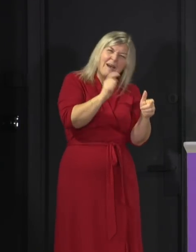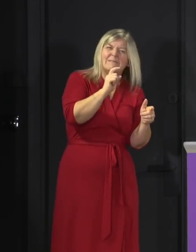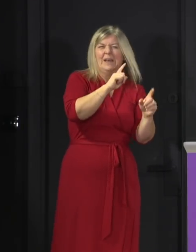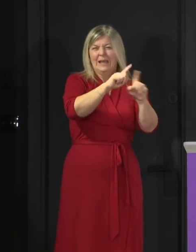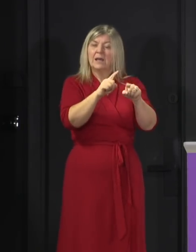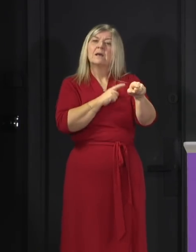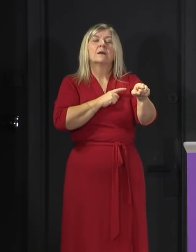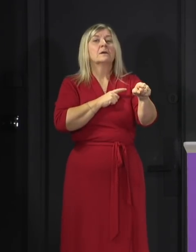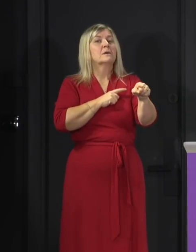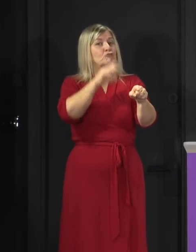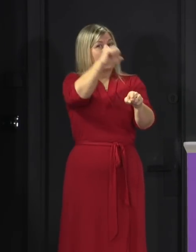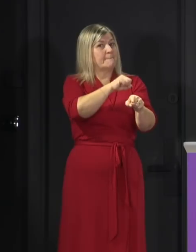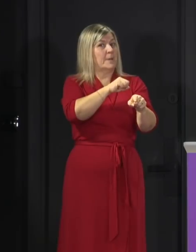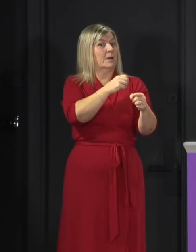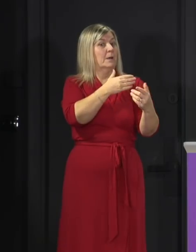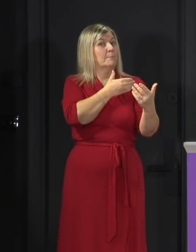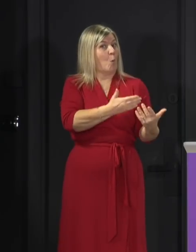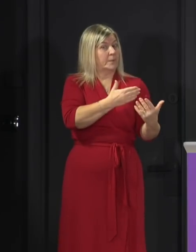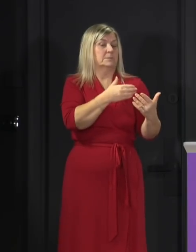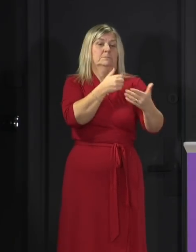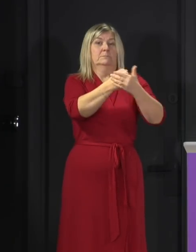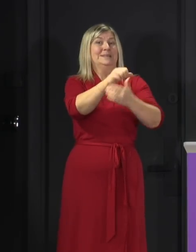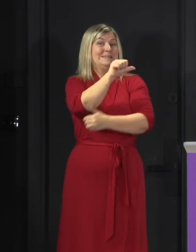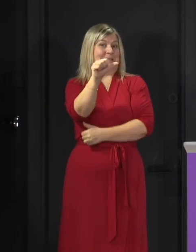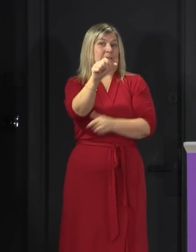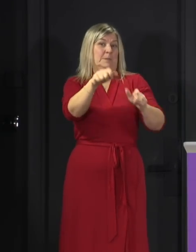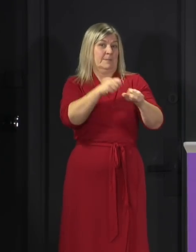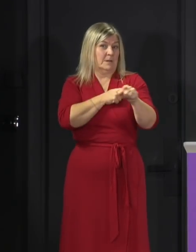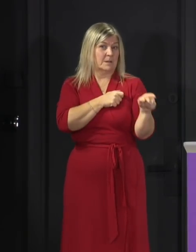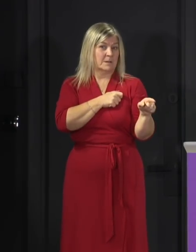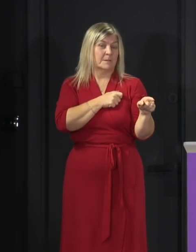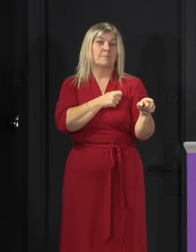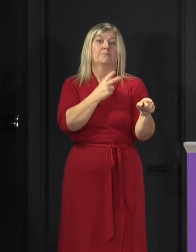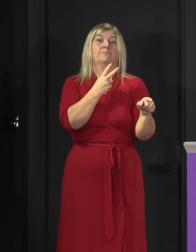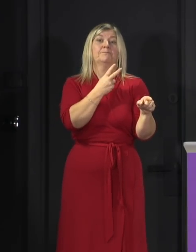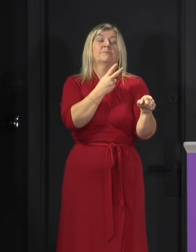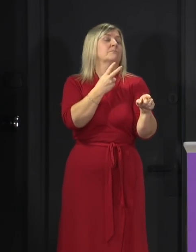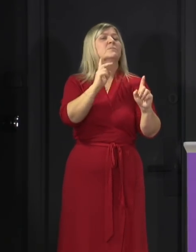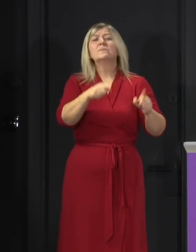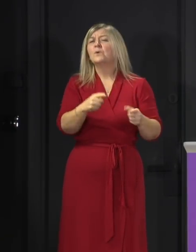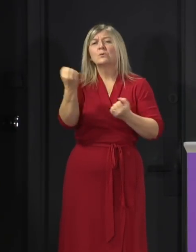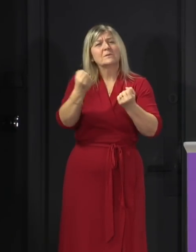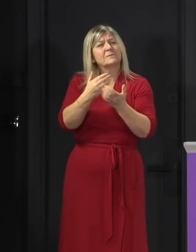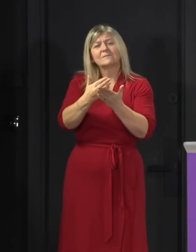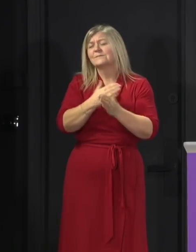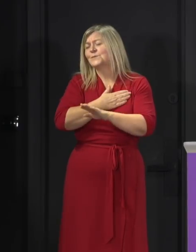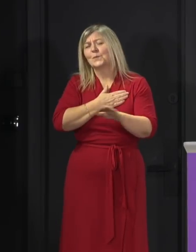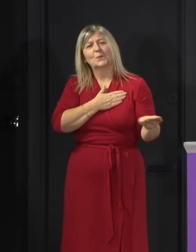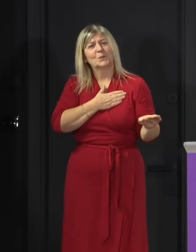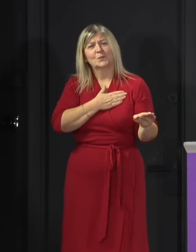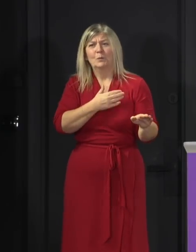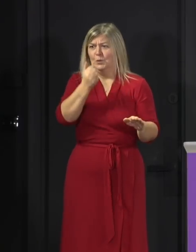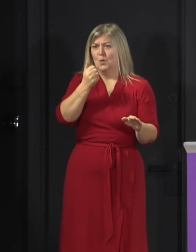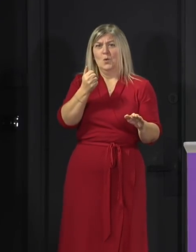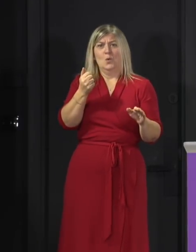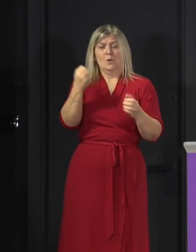people from a maximum of 2 households in these groups. As I said a moment ago, try to avoid car sharing because we know that the enclosed